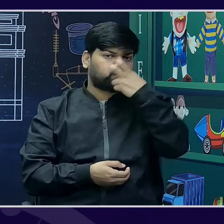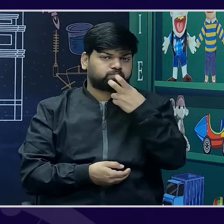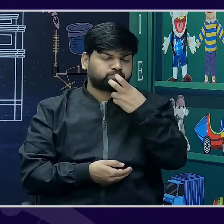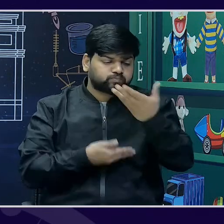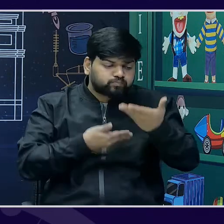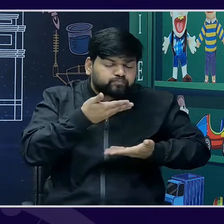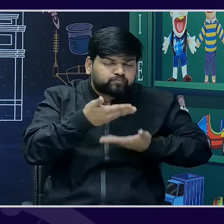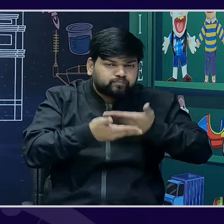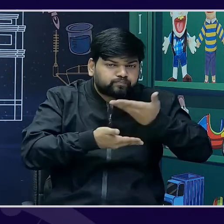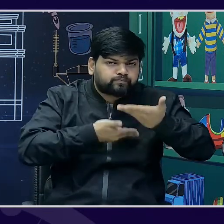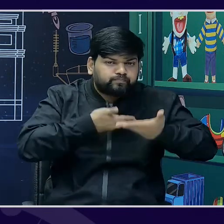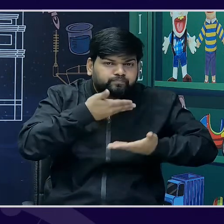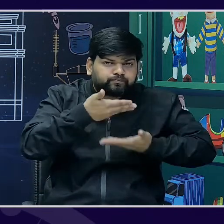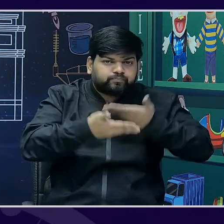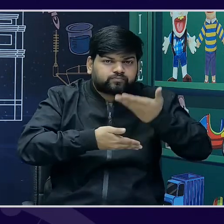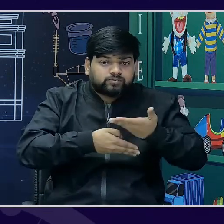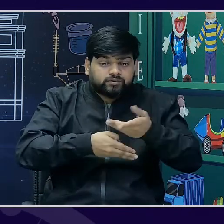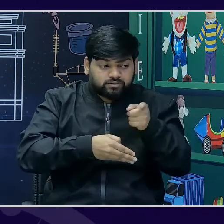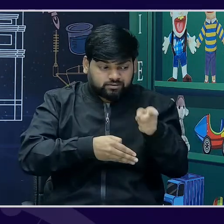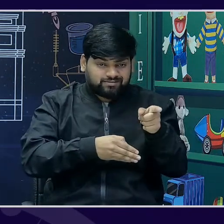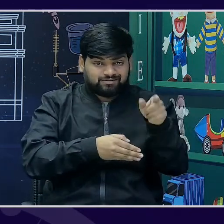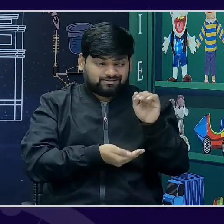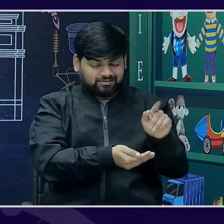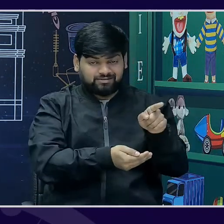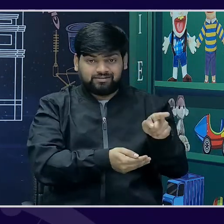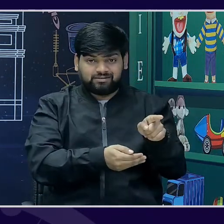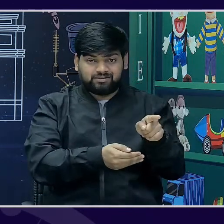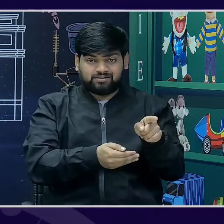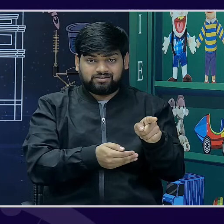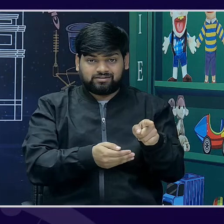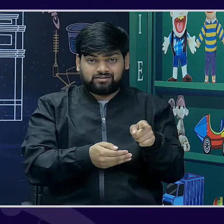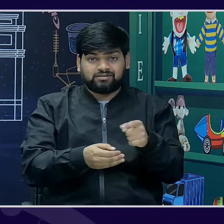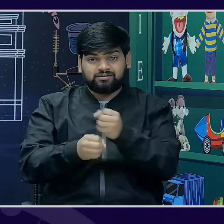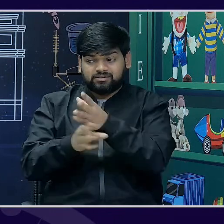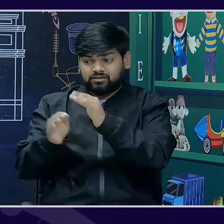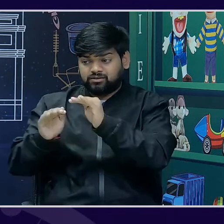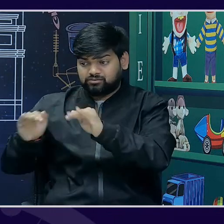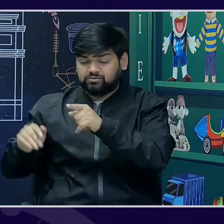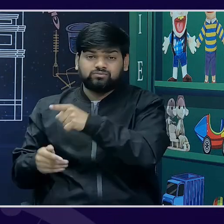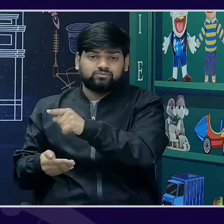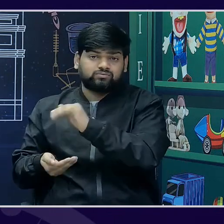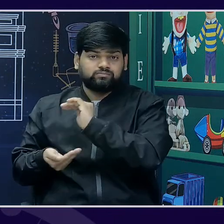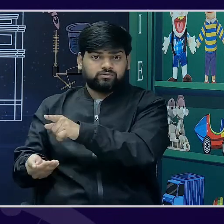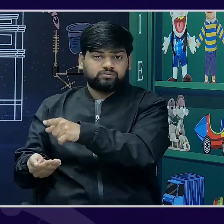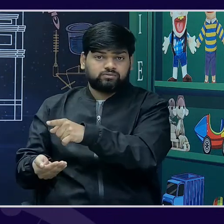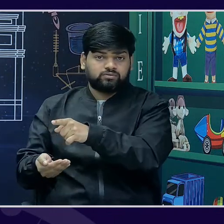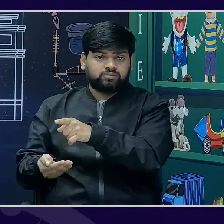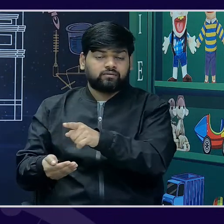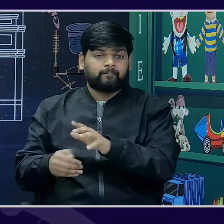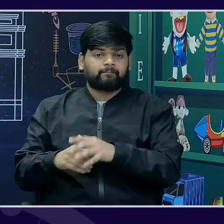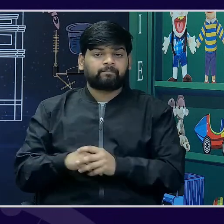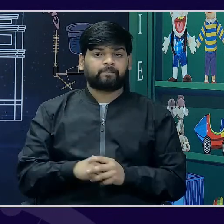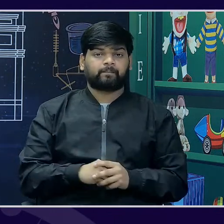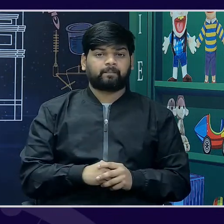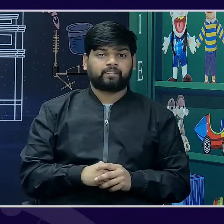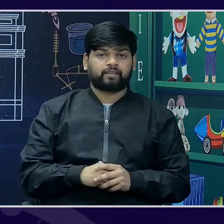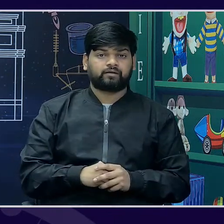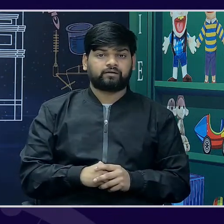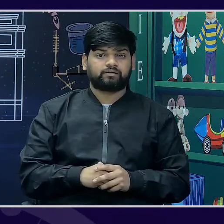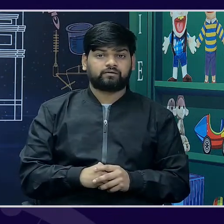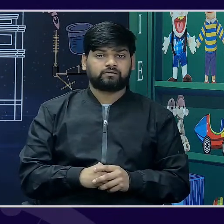them. The first 2 years, the child is independently studying, reading, everything, but now he has to